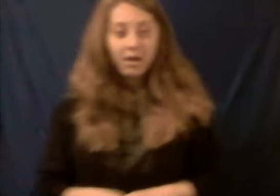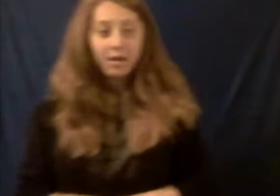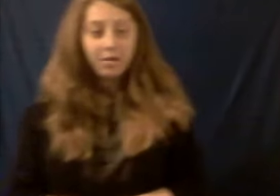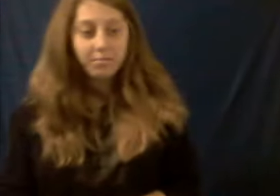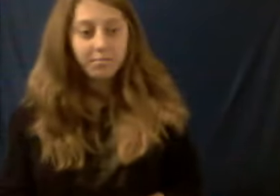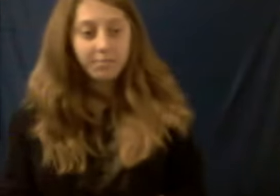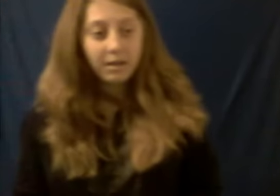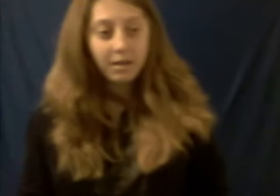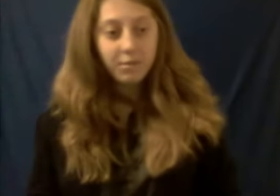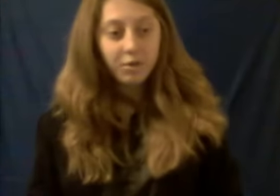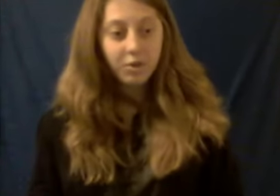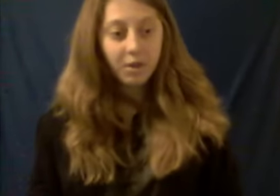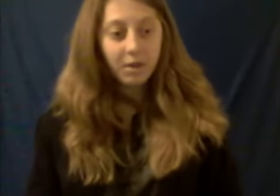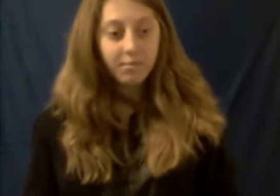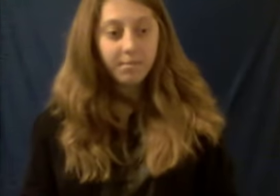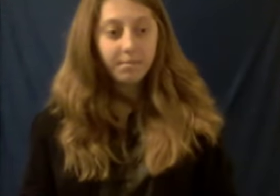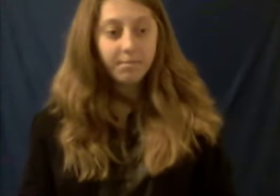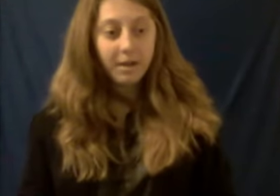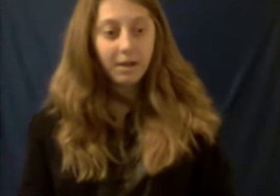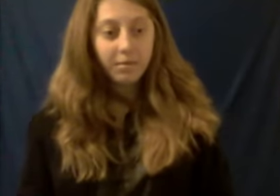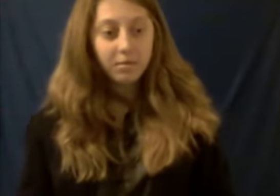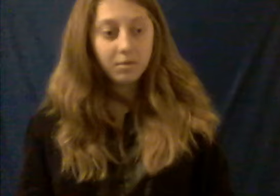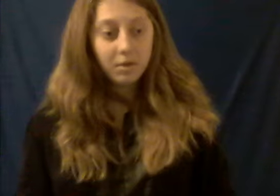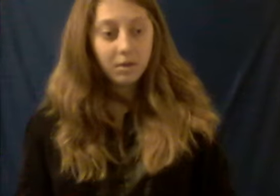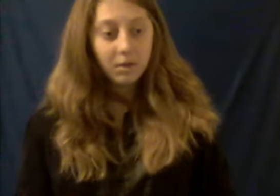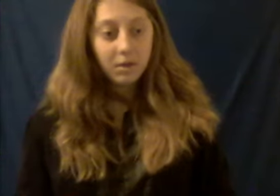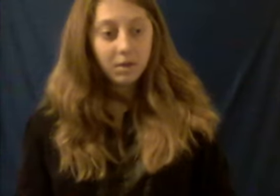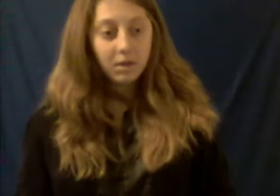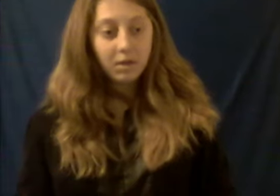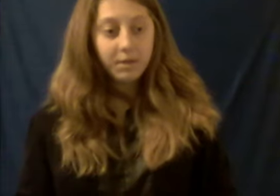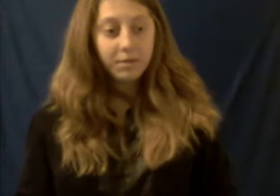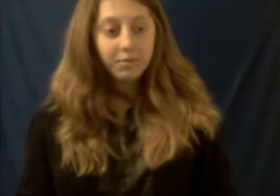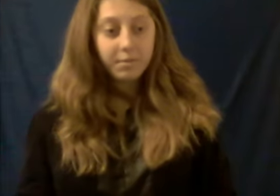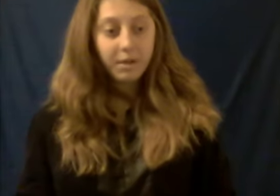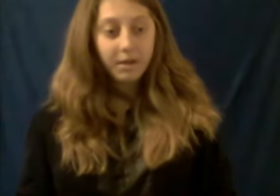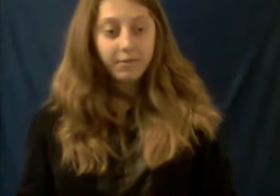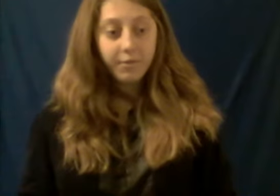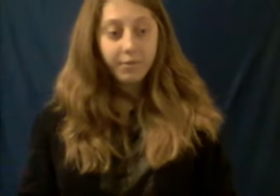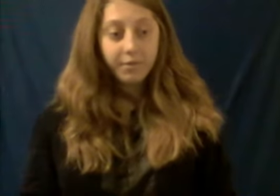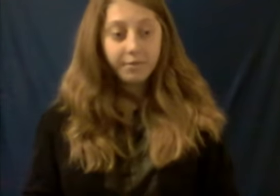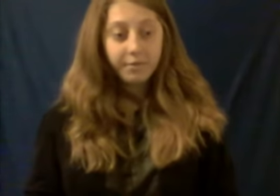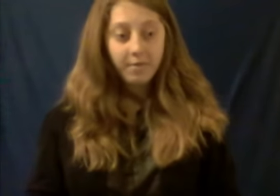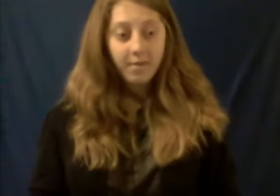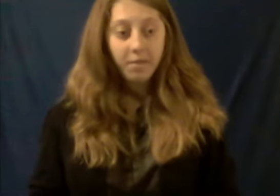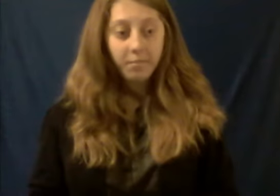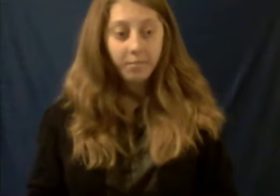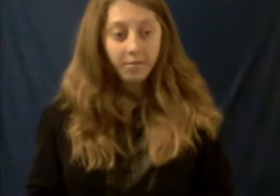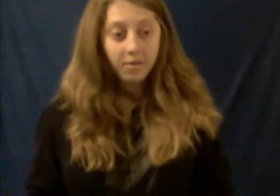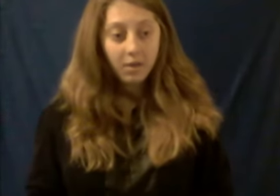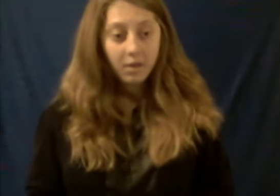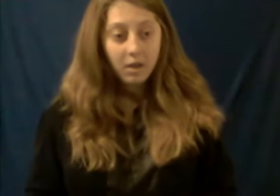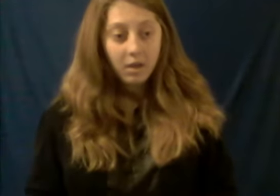Hi, my name is Shelley Howell, and I'm here to apply for food stamps.